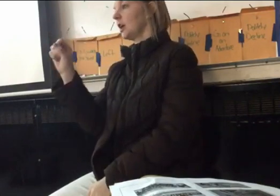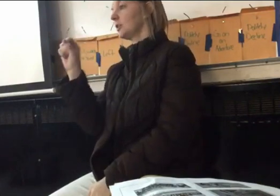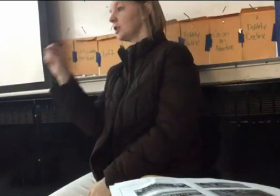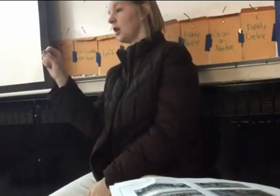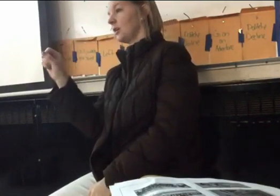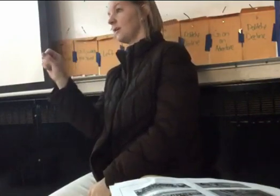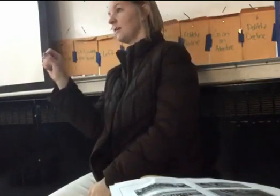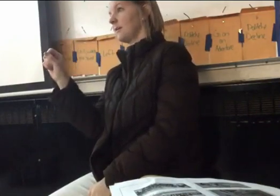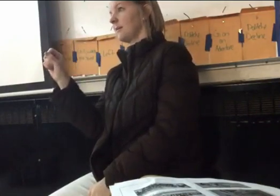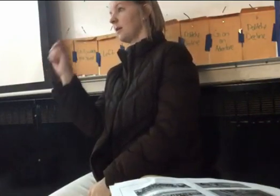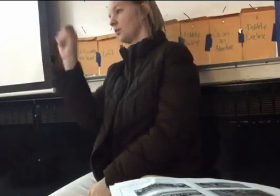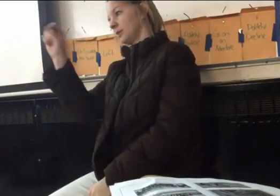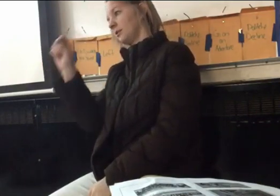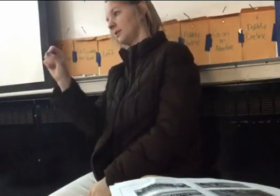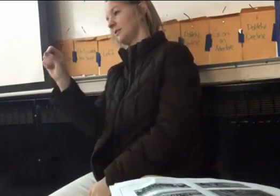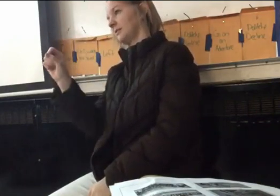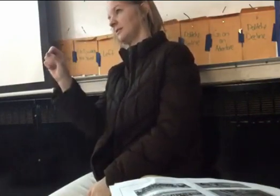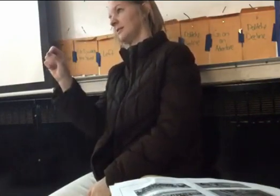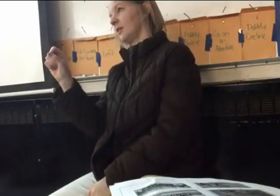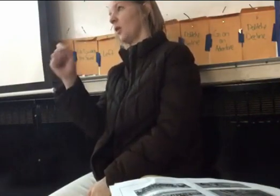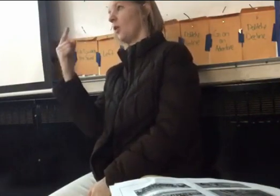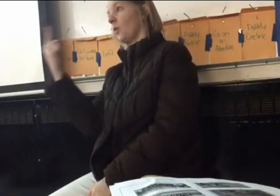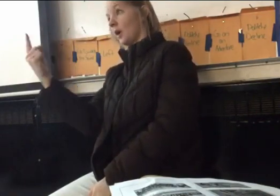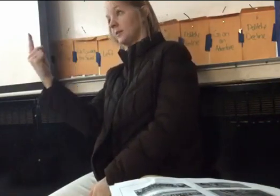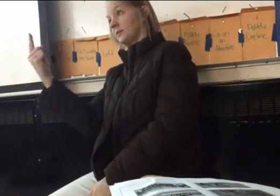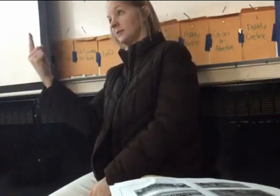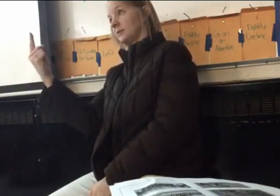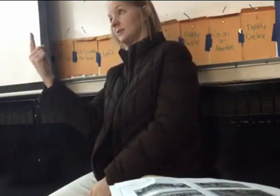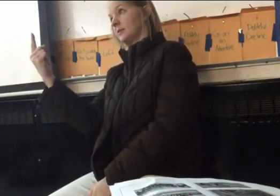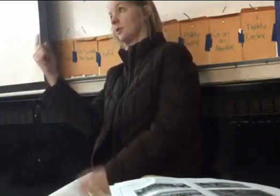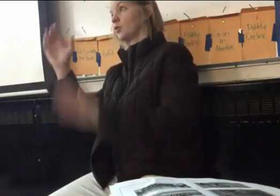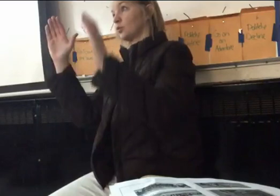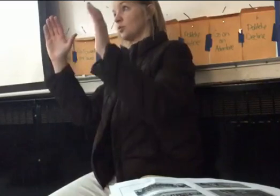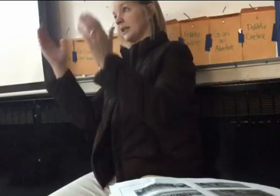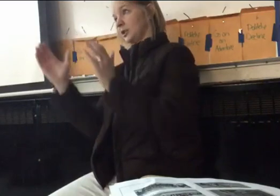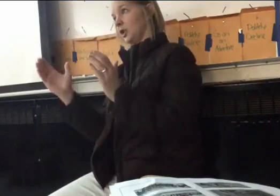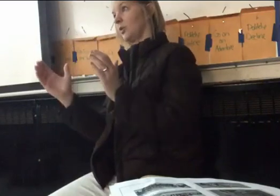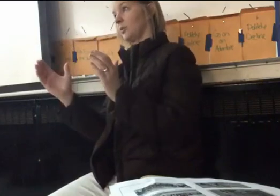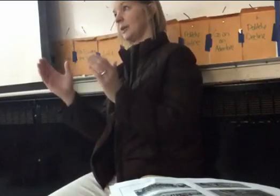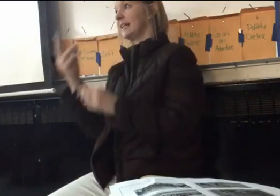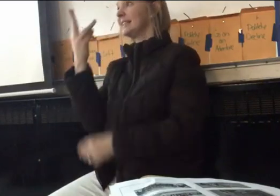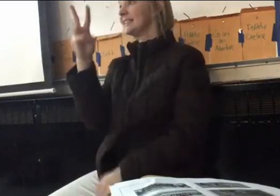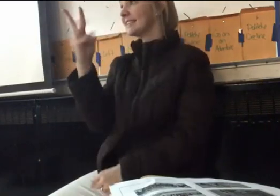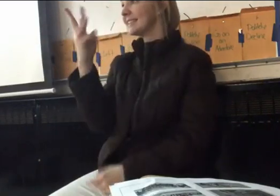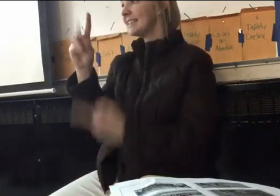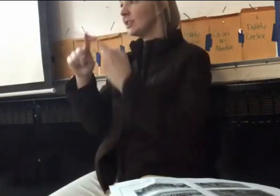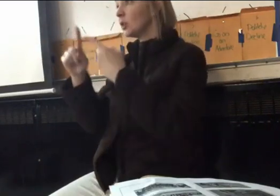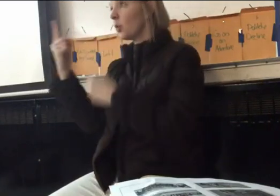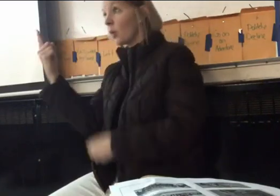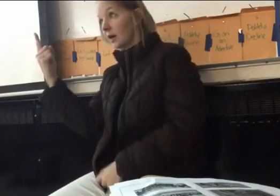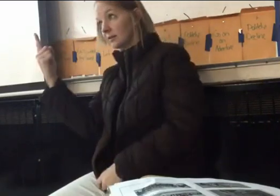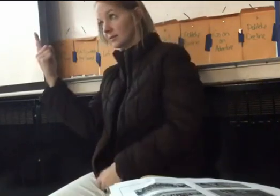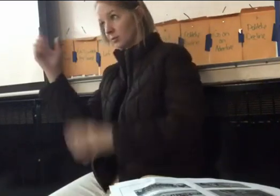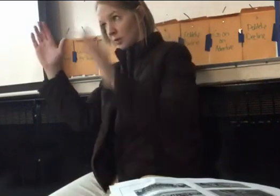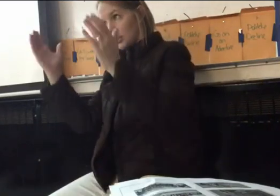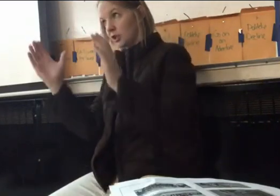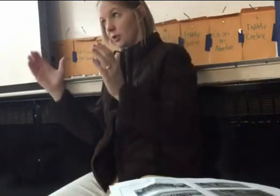as in a colon, 1 ratio. 16 to 1